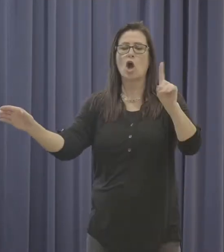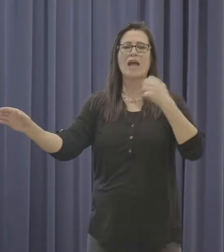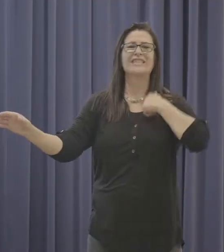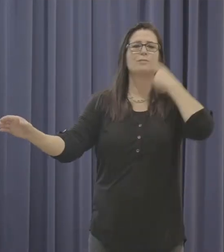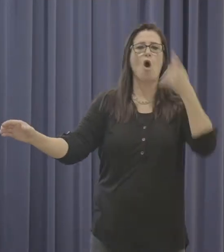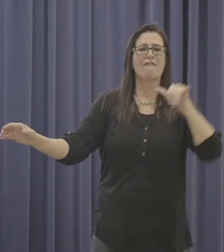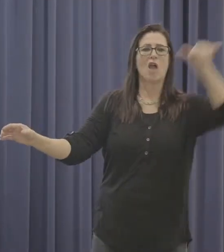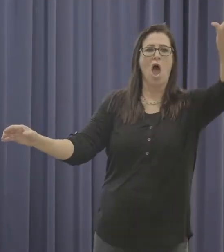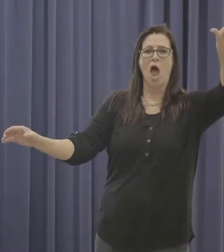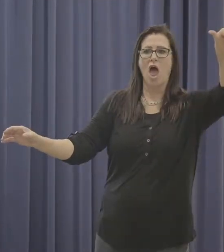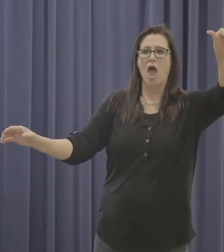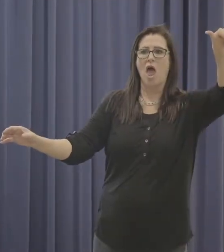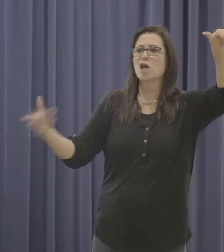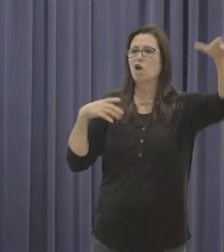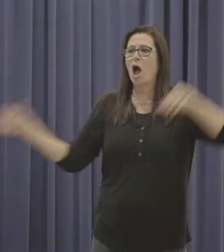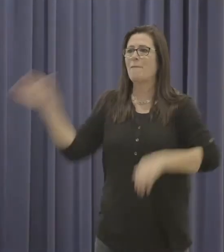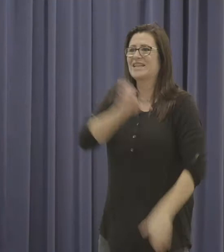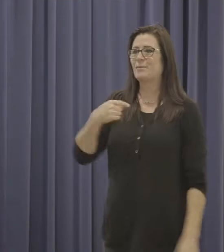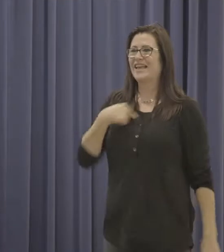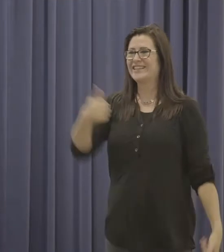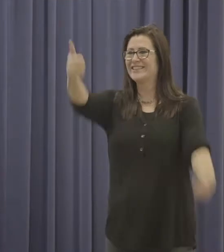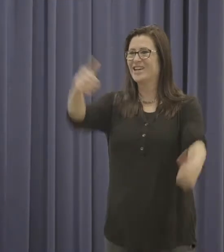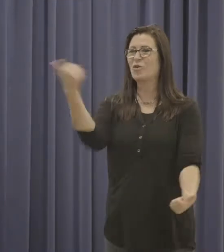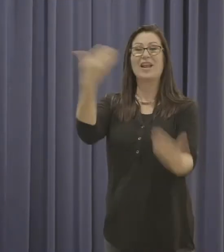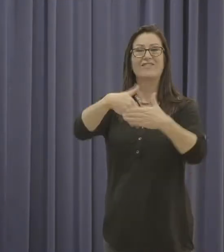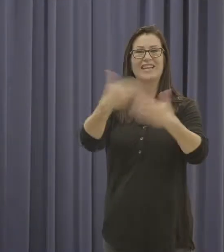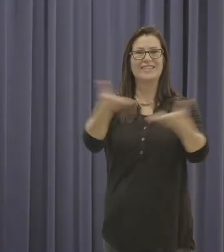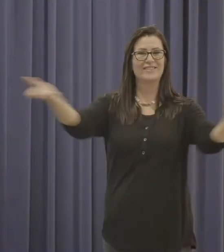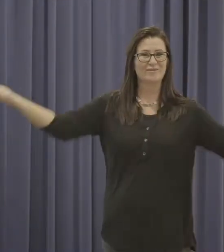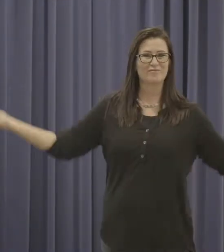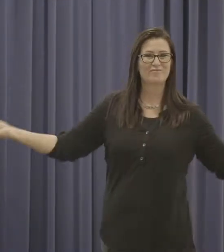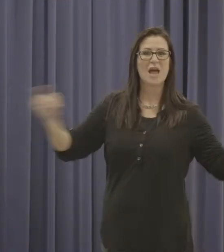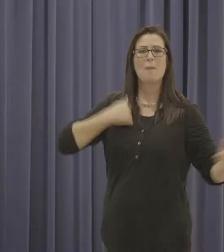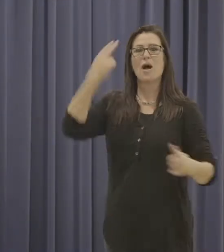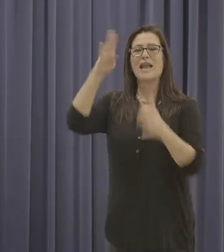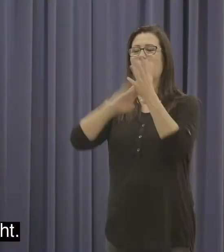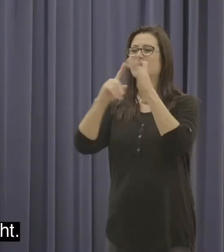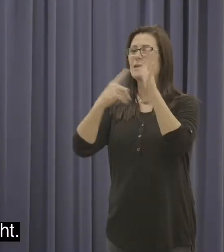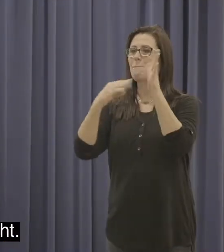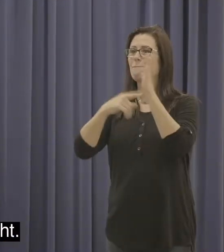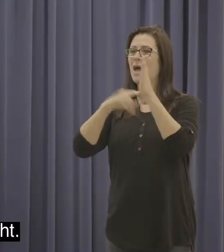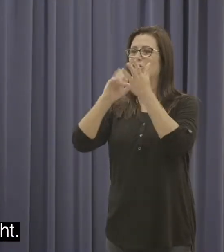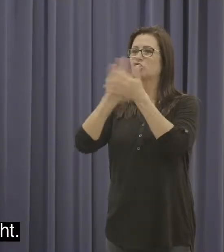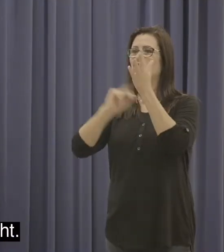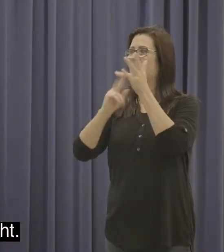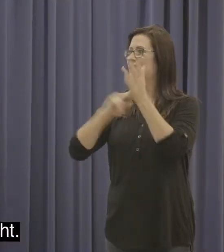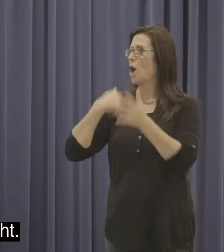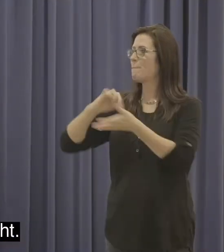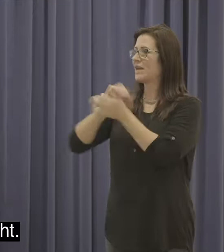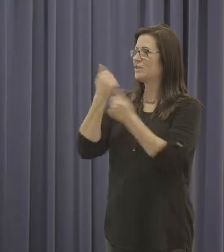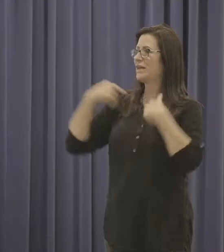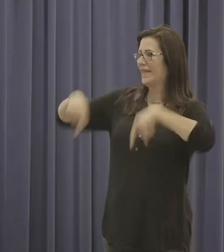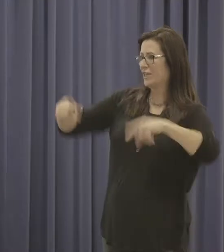so yeah, lucky for all. So good evening, my name is Matt Shenton and it's a pleasure to be here